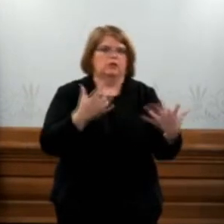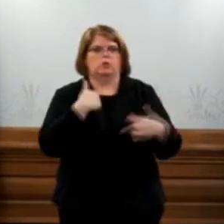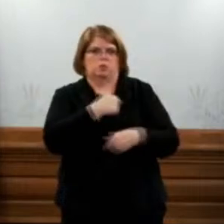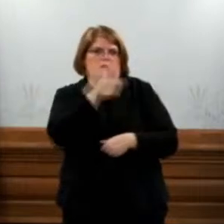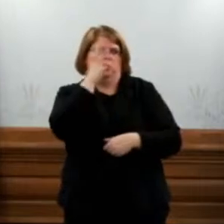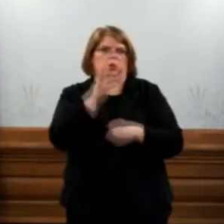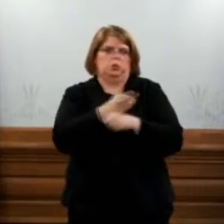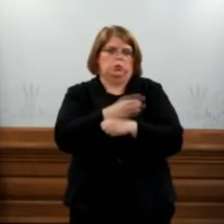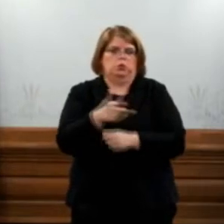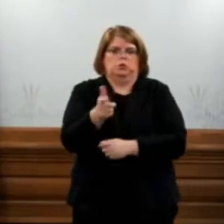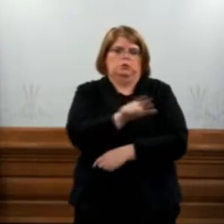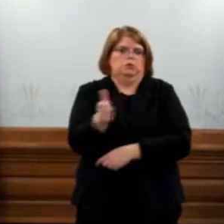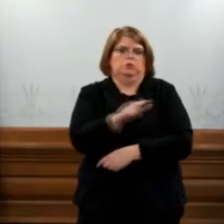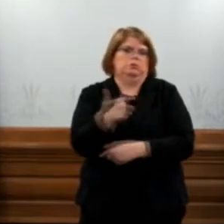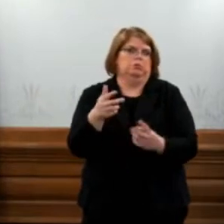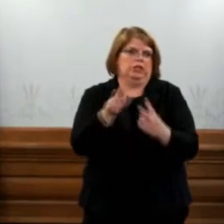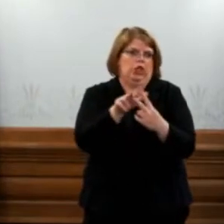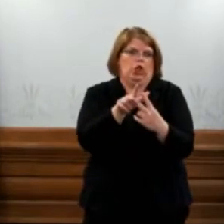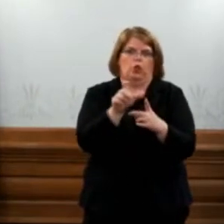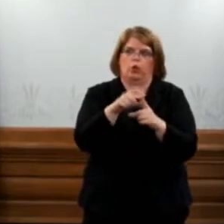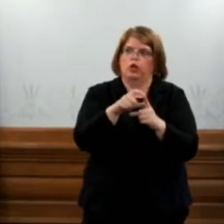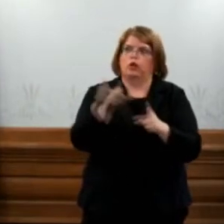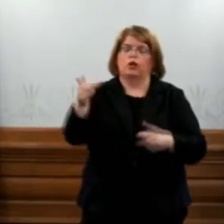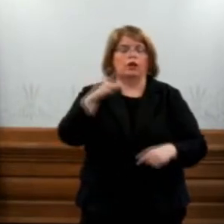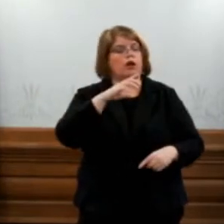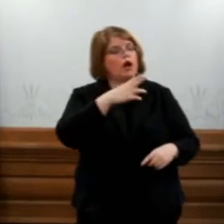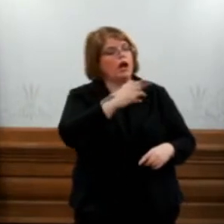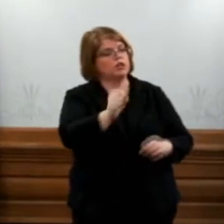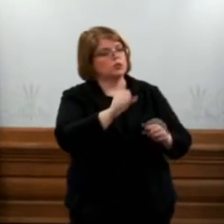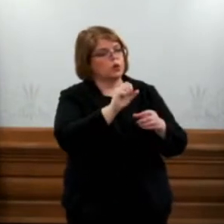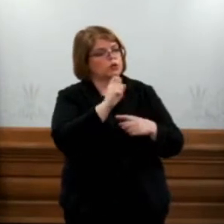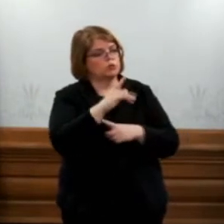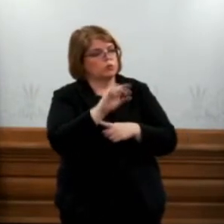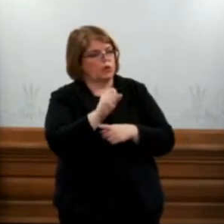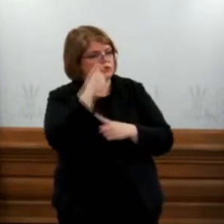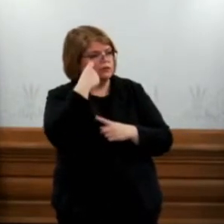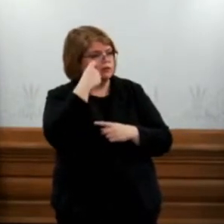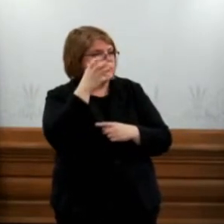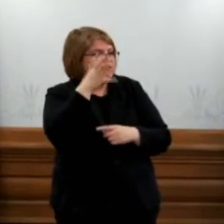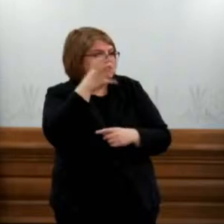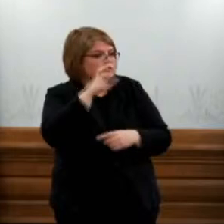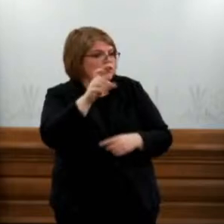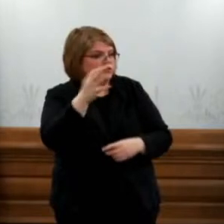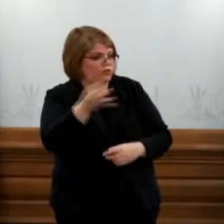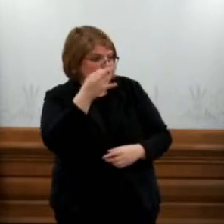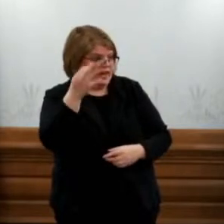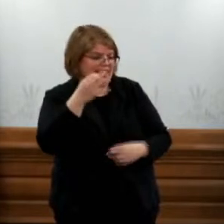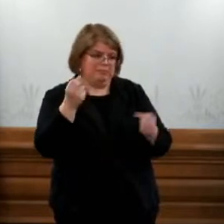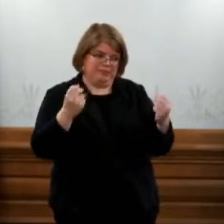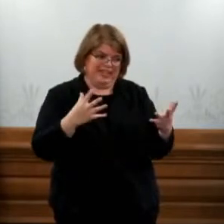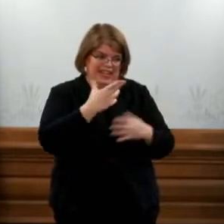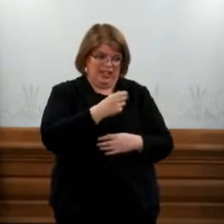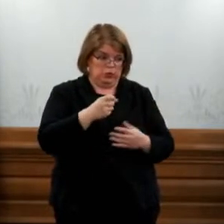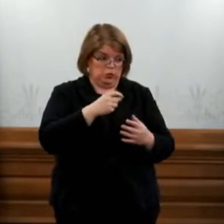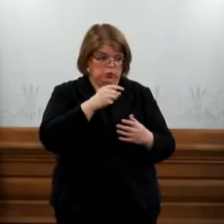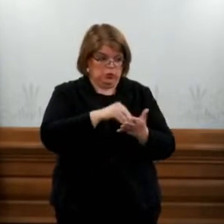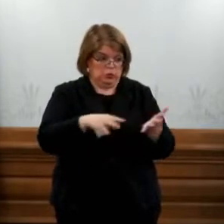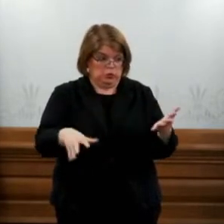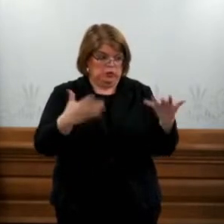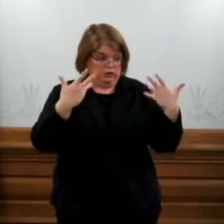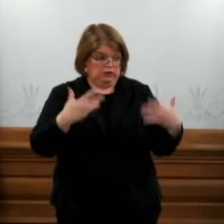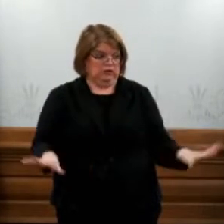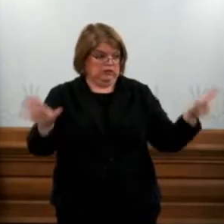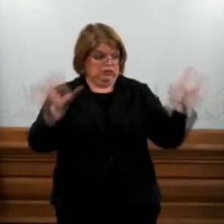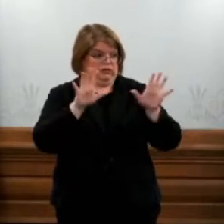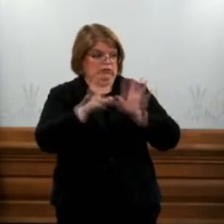With high school sports starting on Friday, so many kids who have been diagnosed with COVID-19 now, are there protocols that